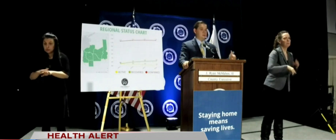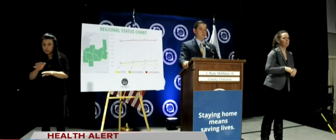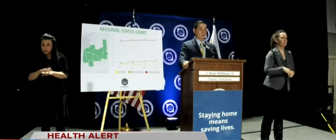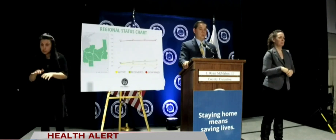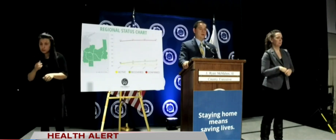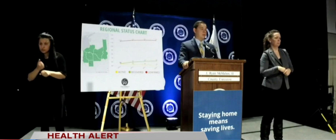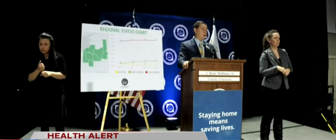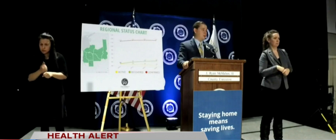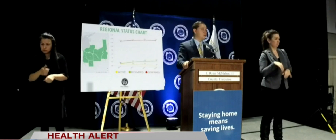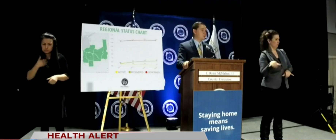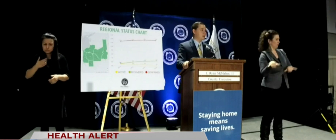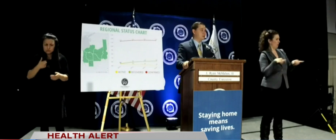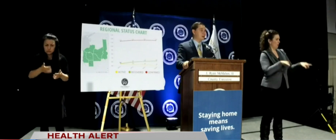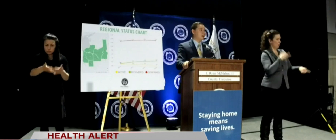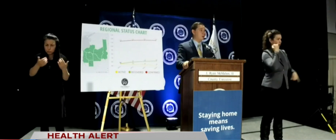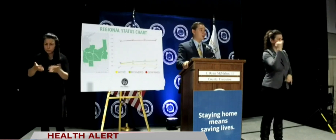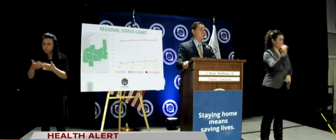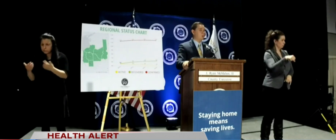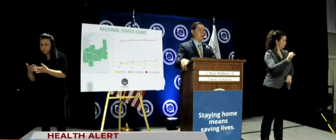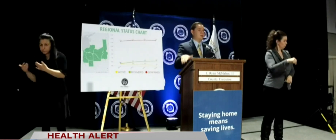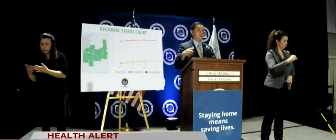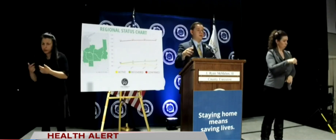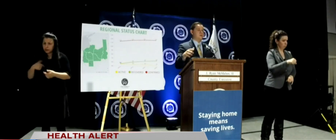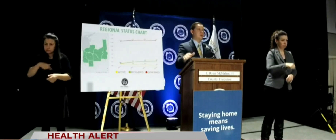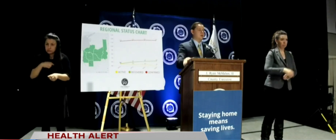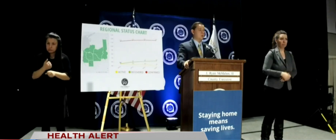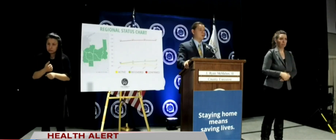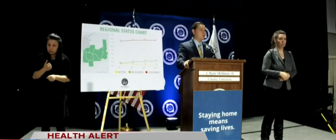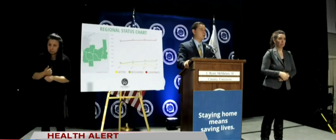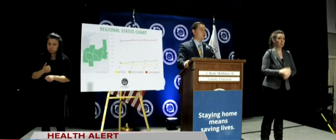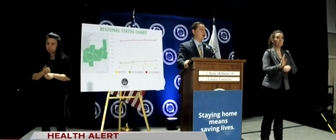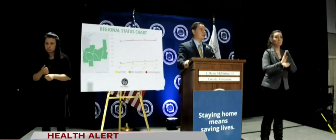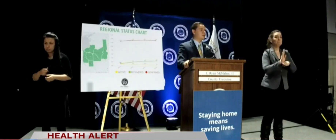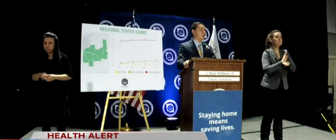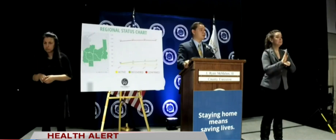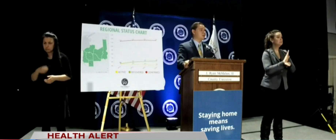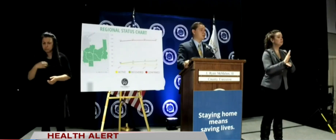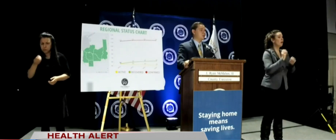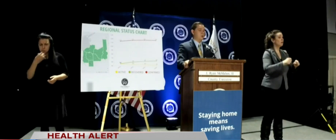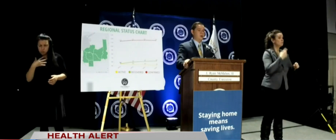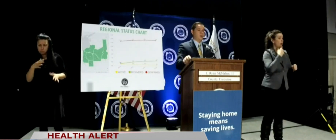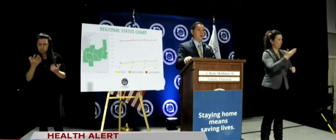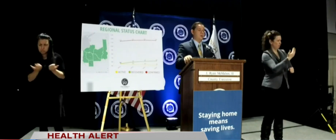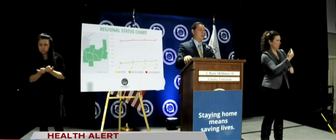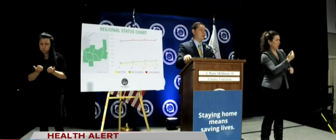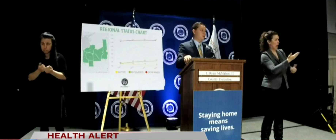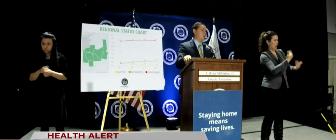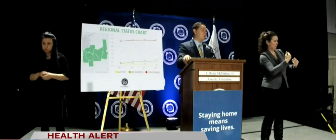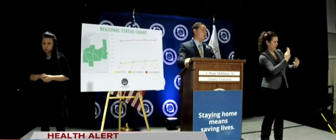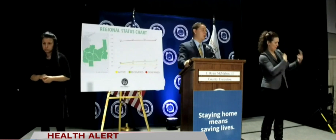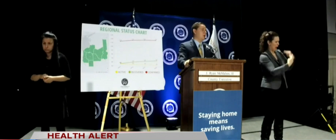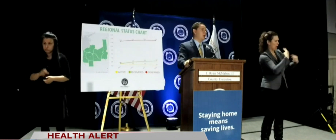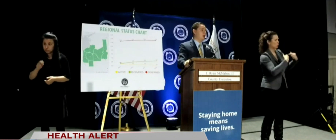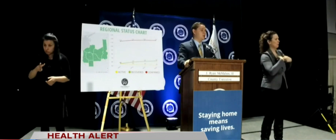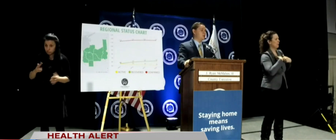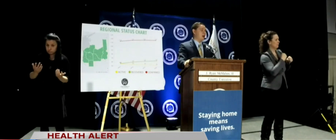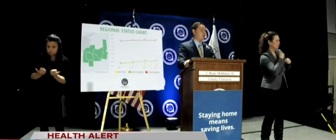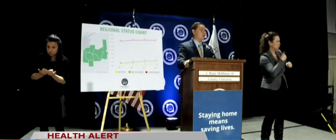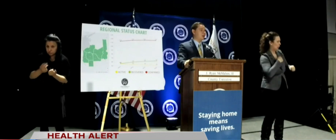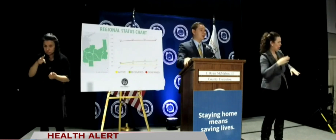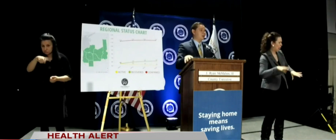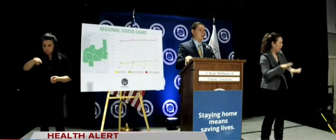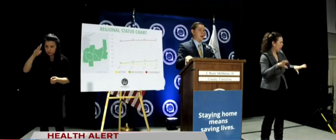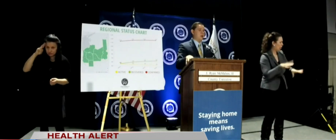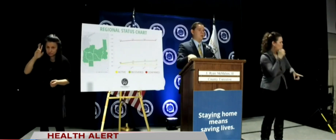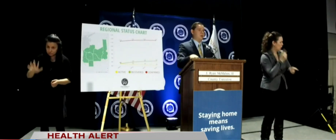saying, regulate us. Let us get going. Regulate us. We'll do what you're asking us to do. We know what we need to do. So I